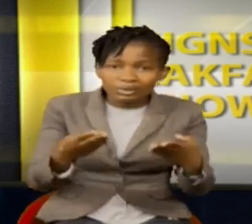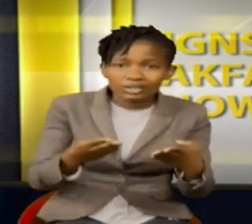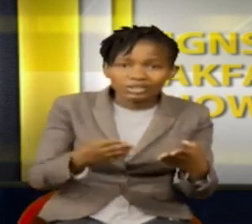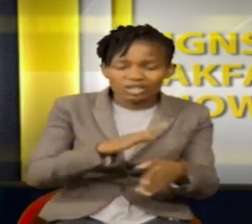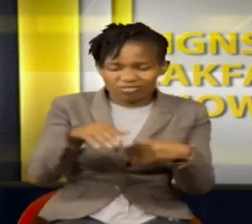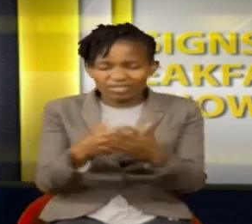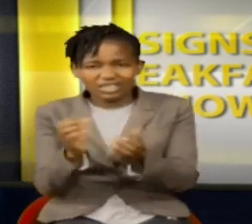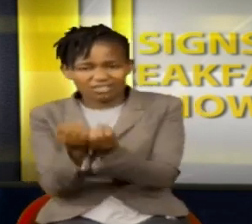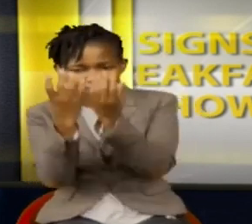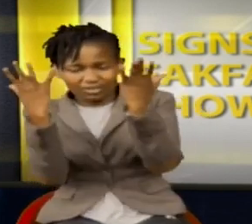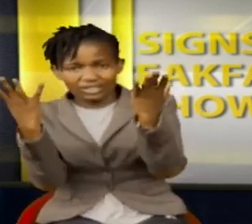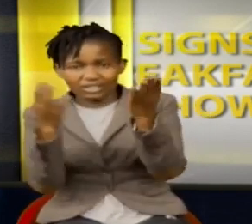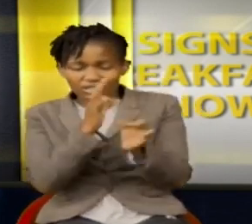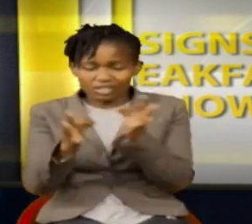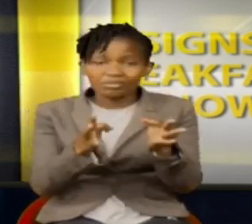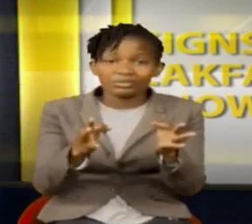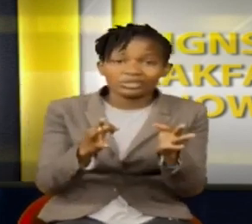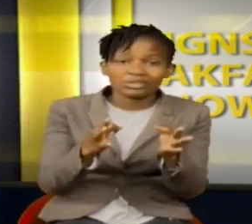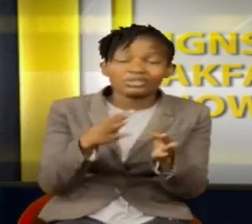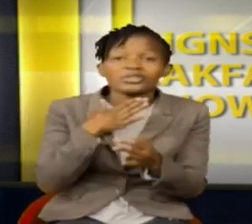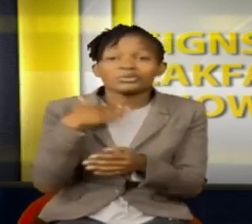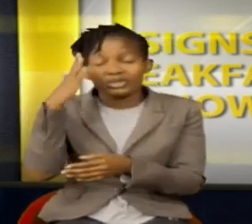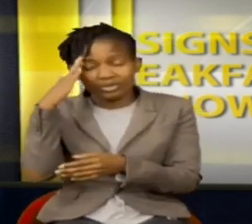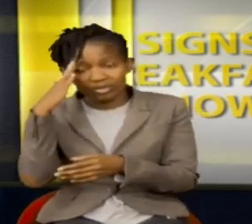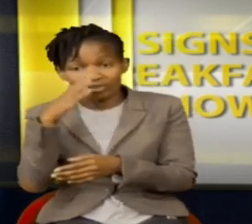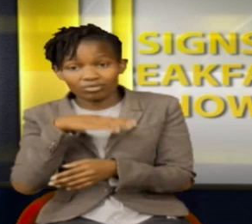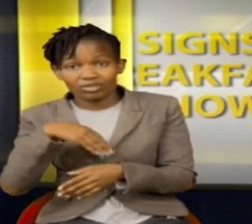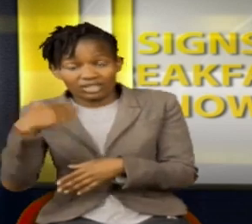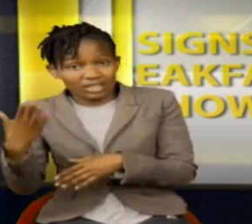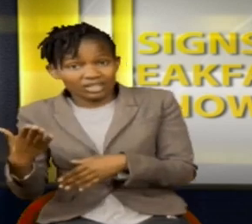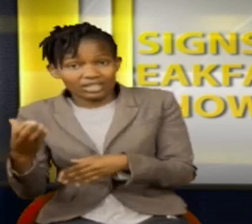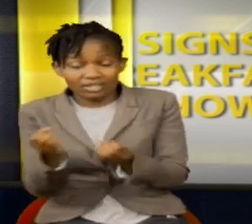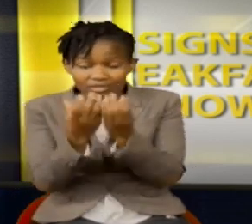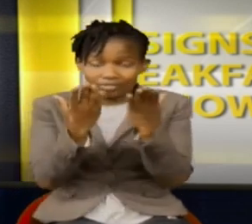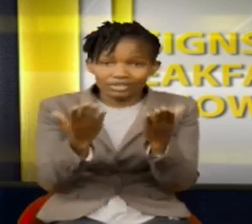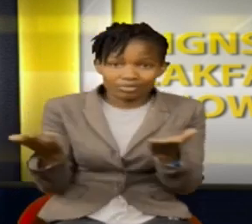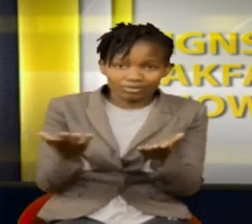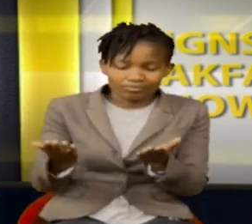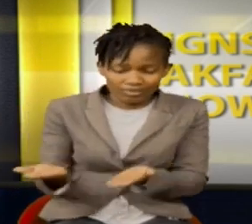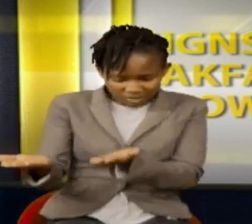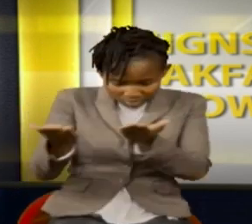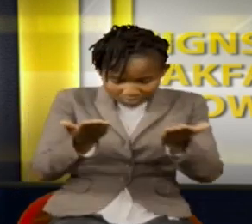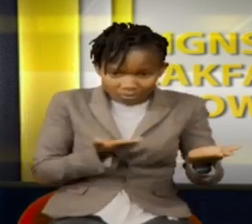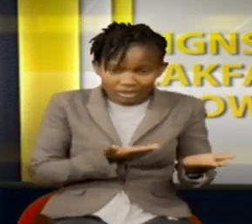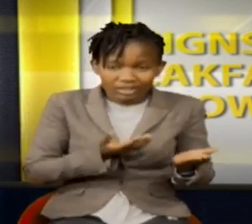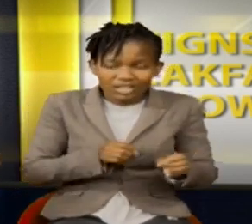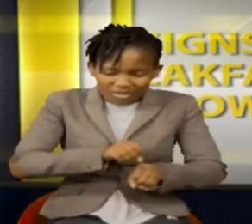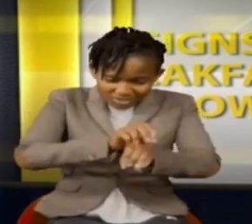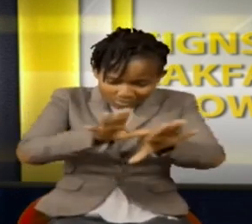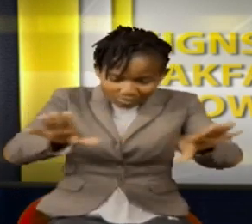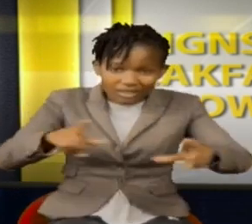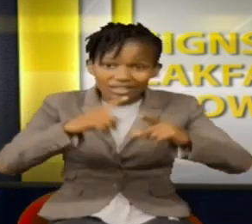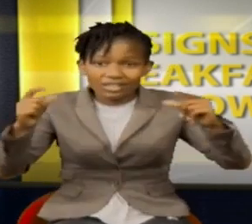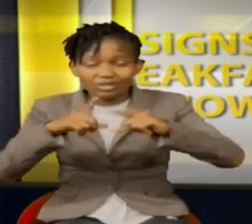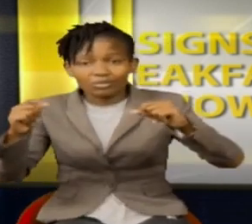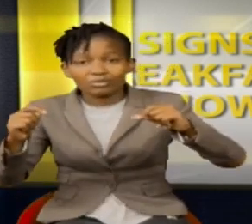the events, in case you want to know, okay, when is the next event, takuwa wapi na zakuja, karibu sana. Spread the word. Yeah. Let's create a critical